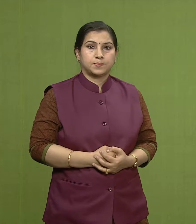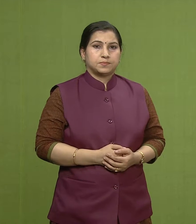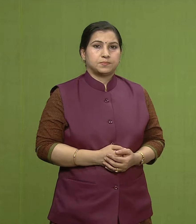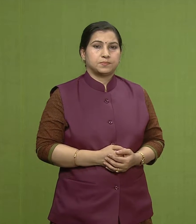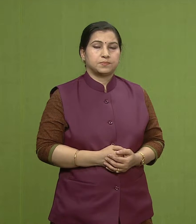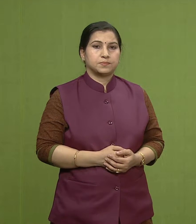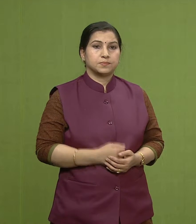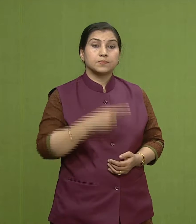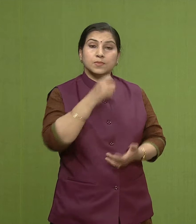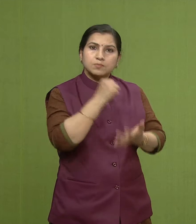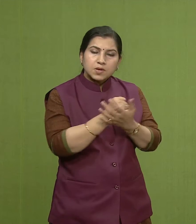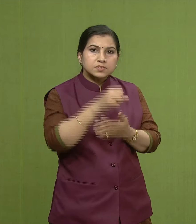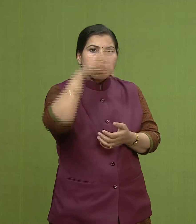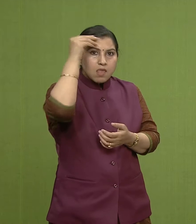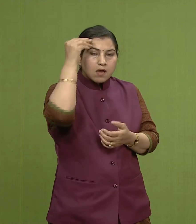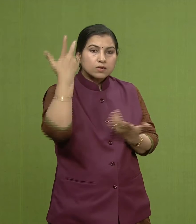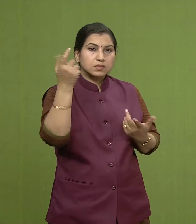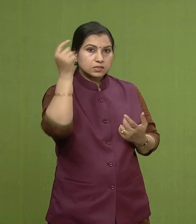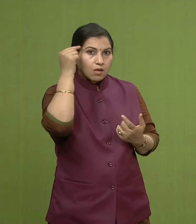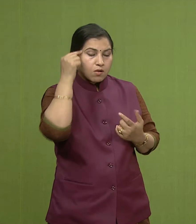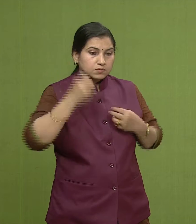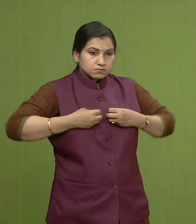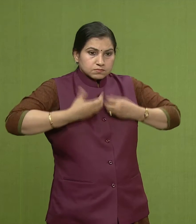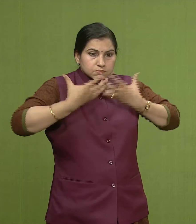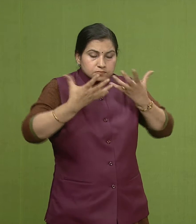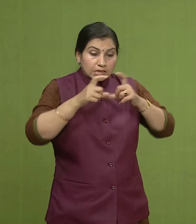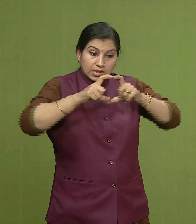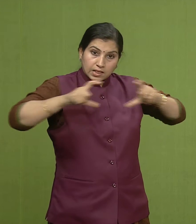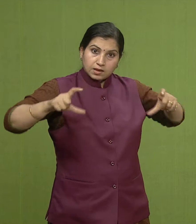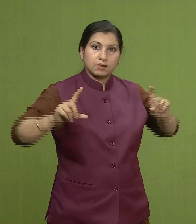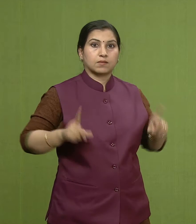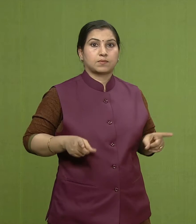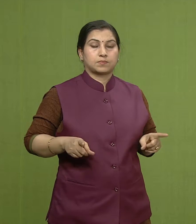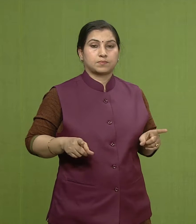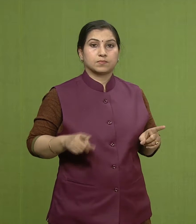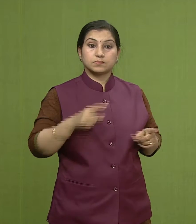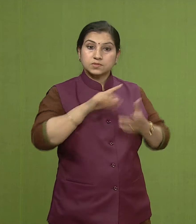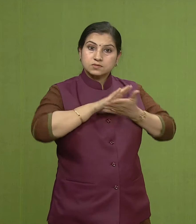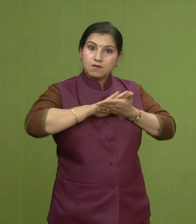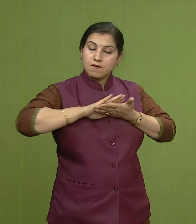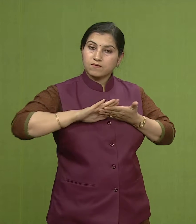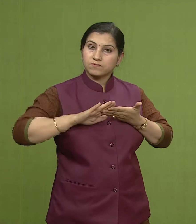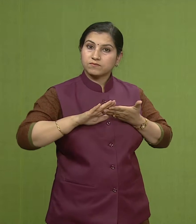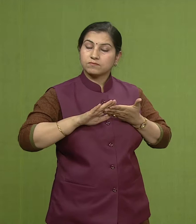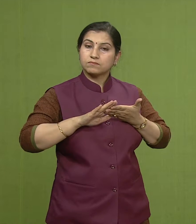They must learn to express their thoughts and feelings in a clear, honest, and respectful